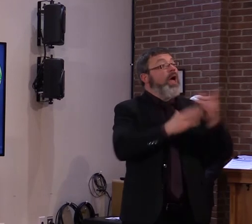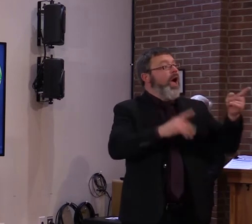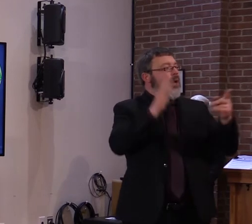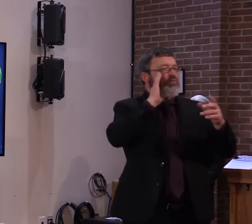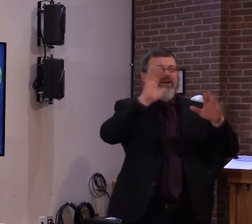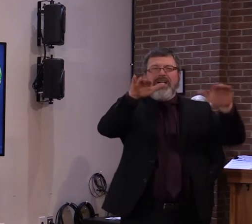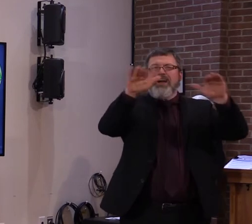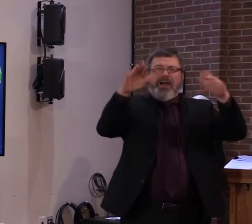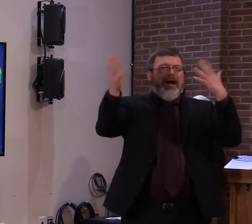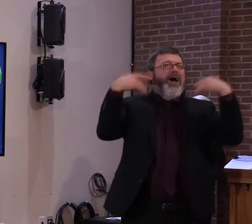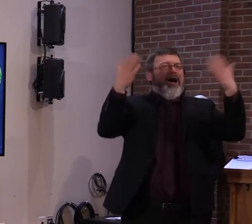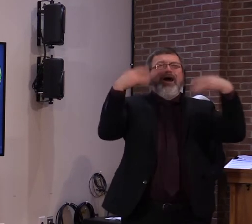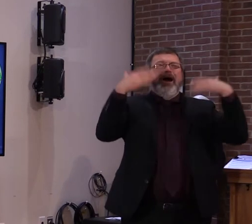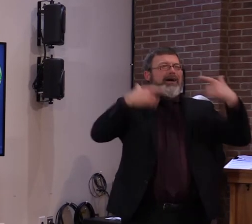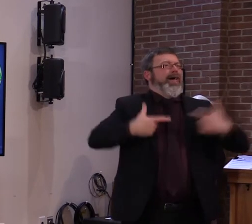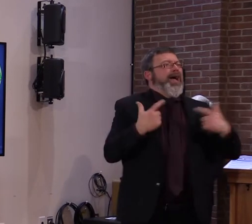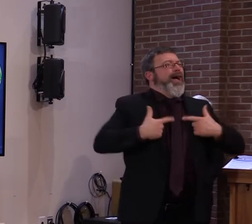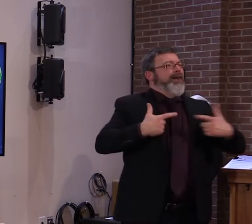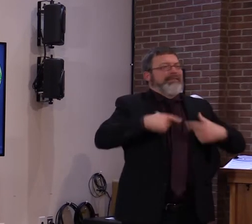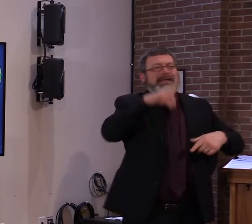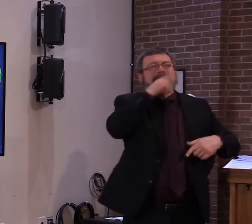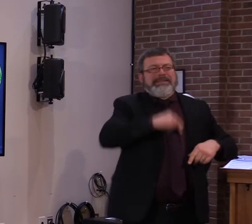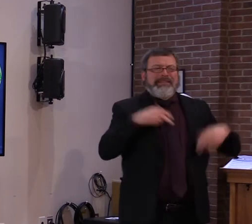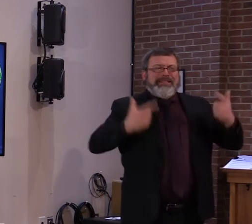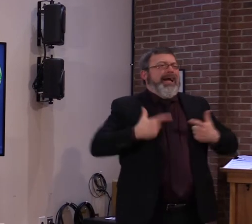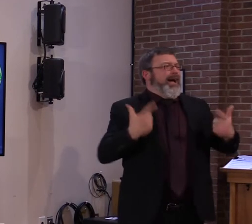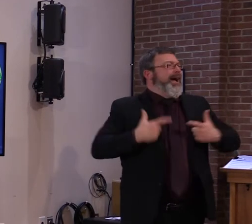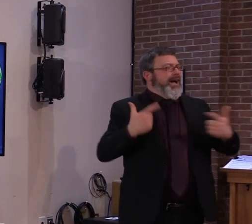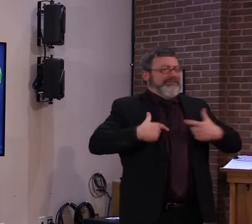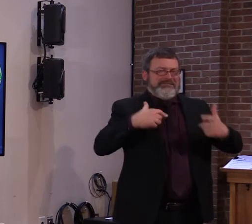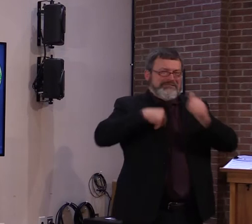website has what we call some COVID talk.